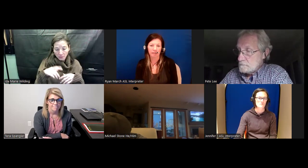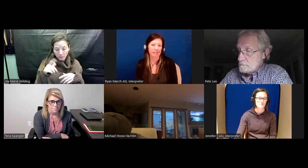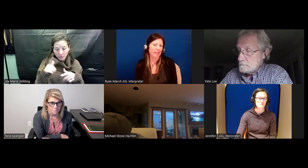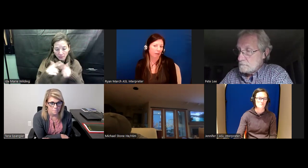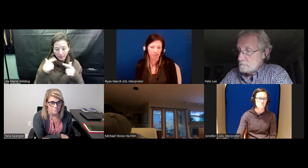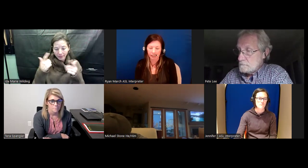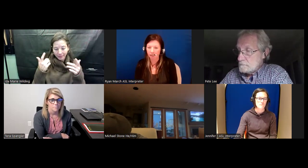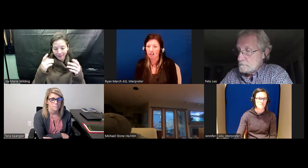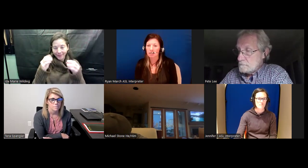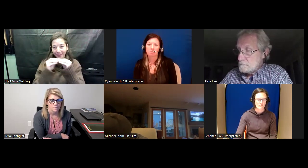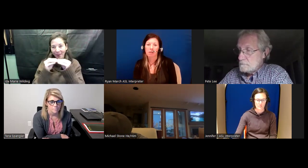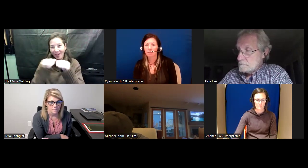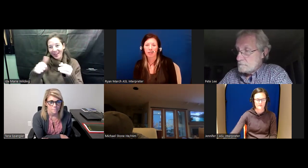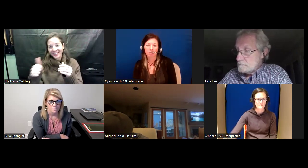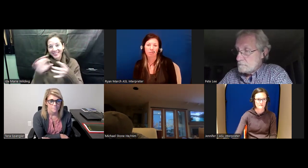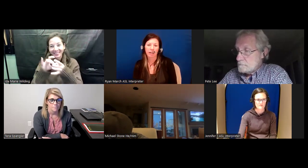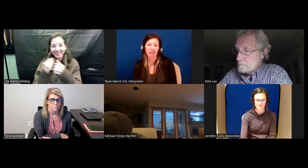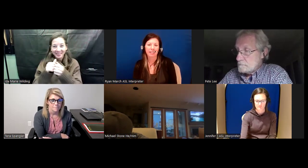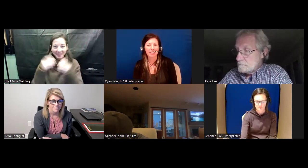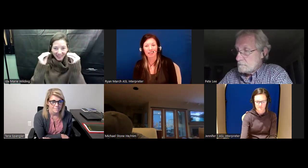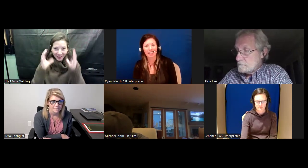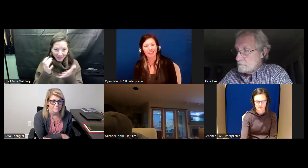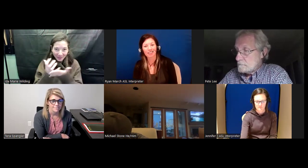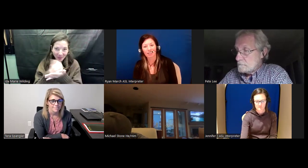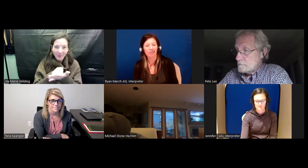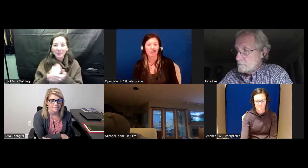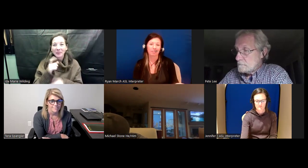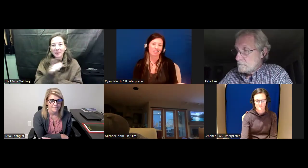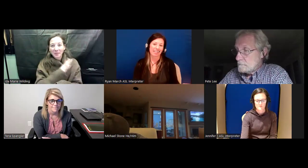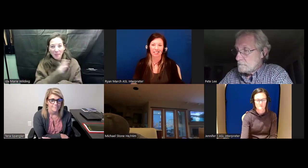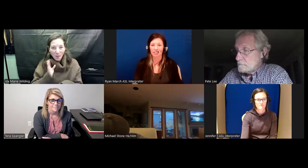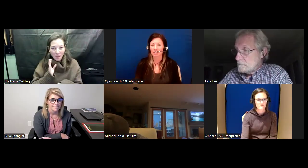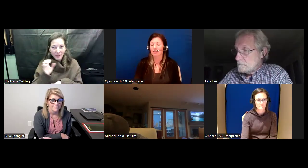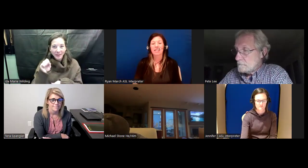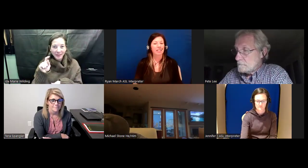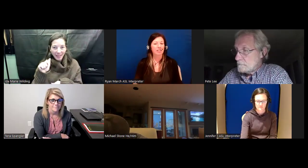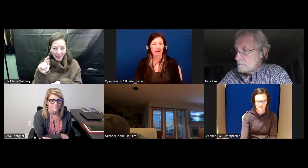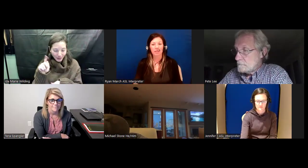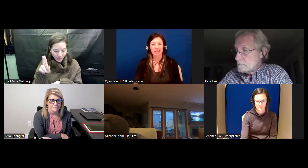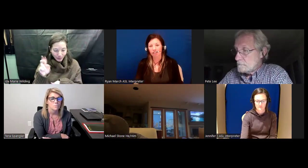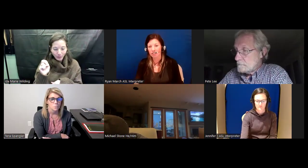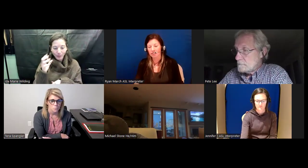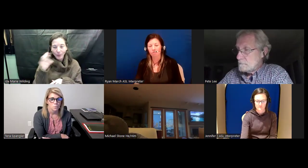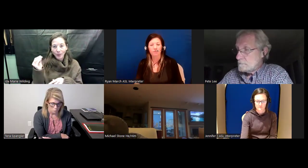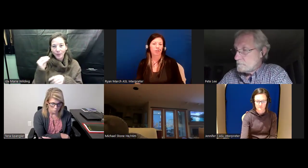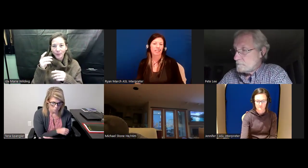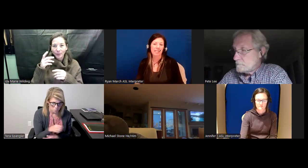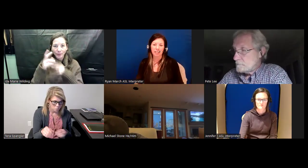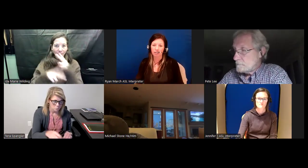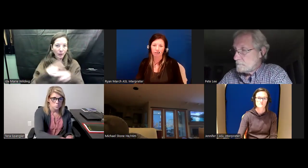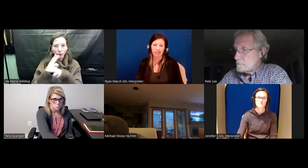So I think that would be up there on our priority list, but the others are also related to teacher compensation, the